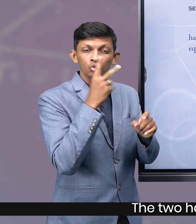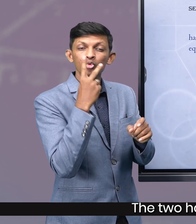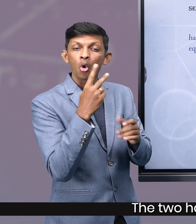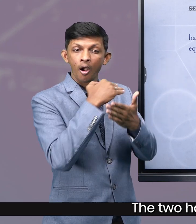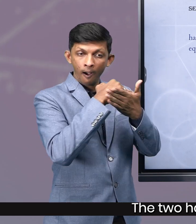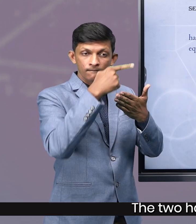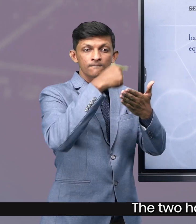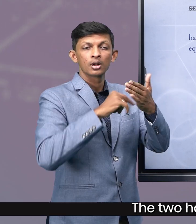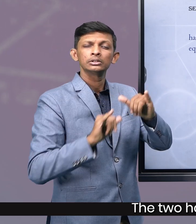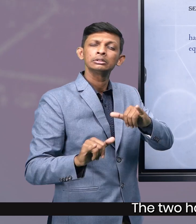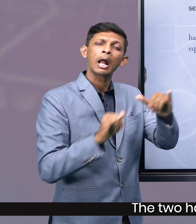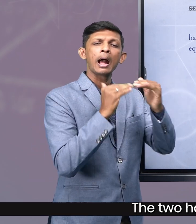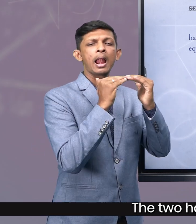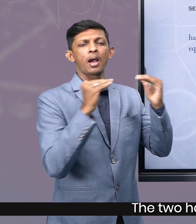equal measure.